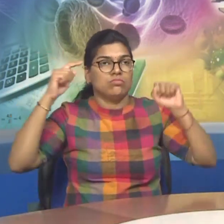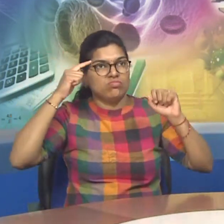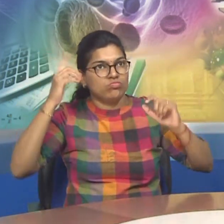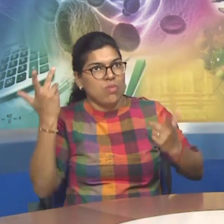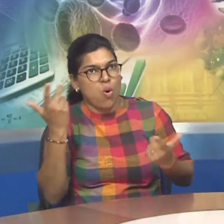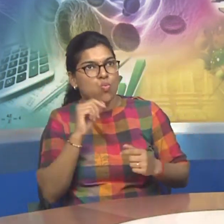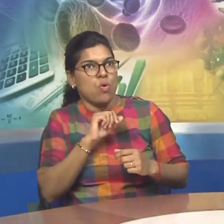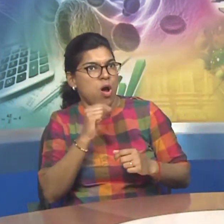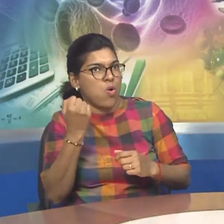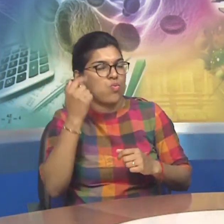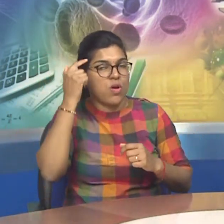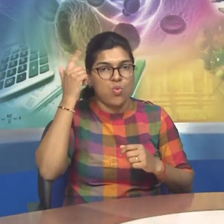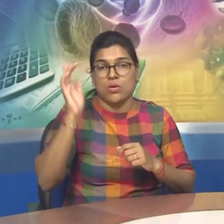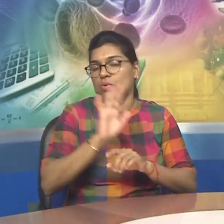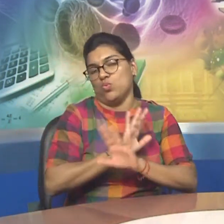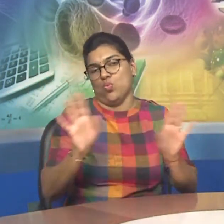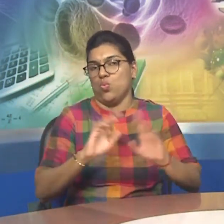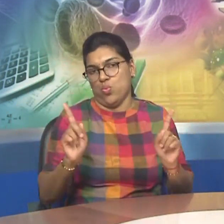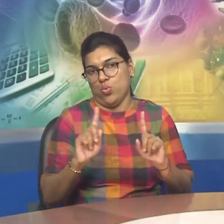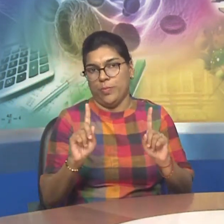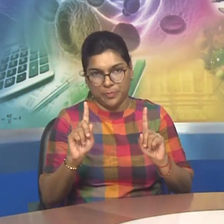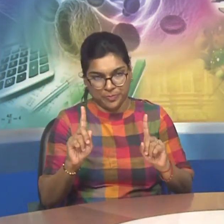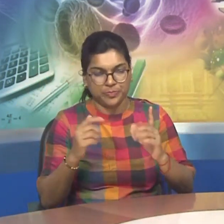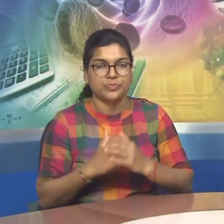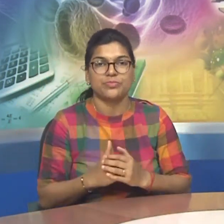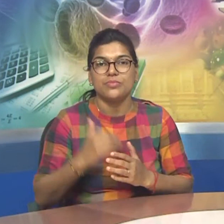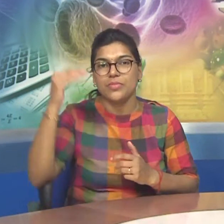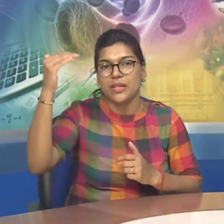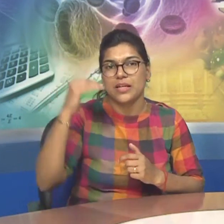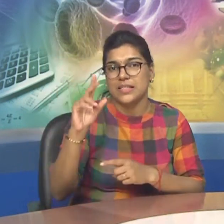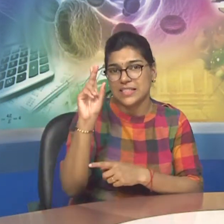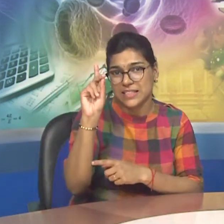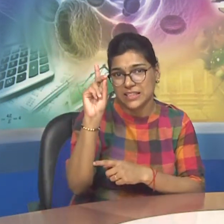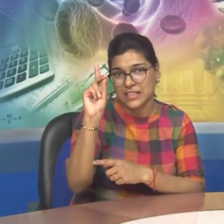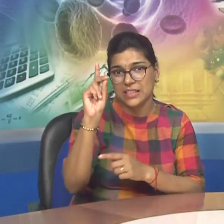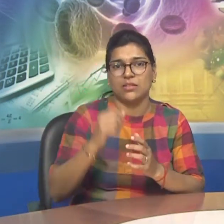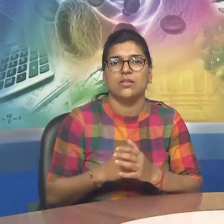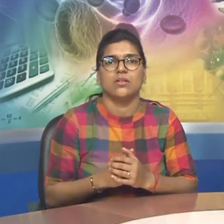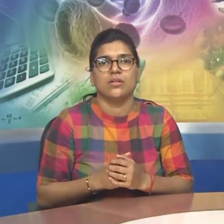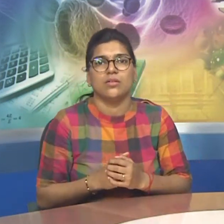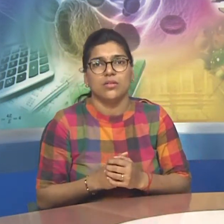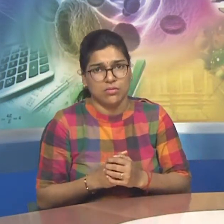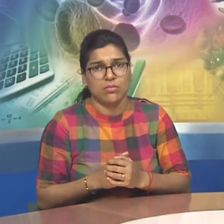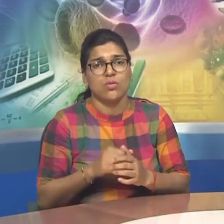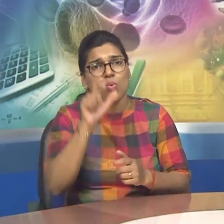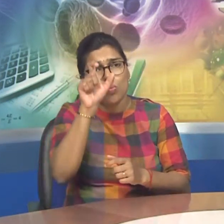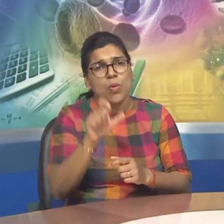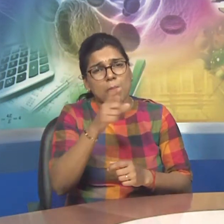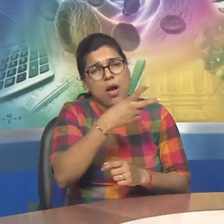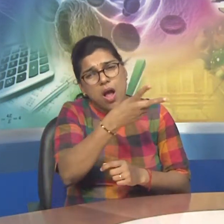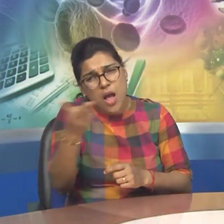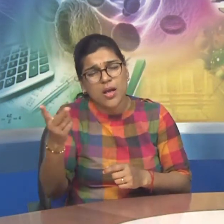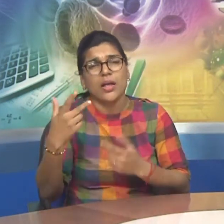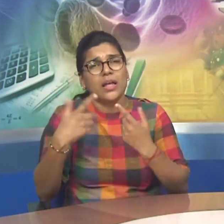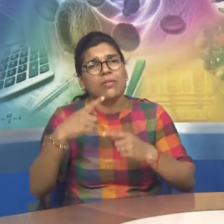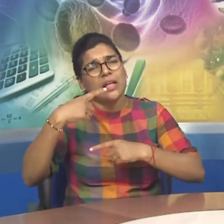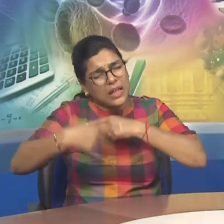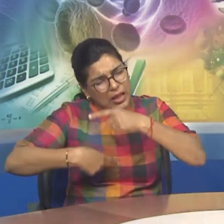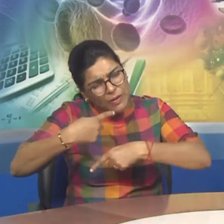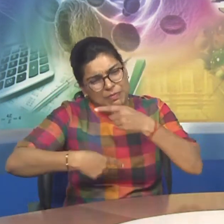In the morning, we should avoid all the negative thoughts. Point 2. Do this activity every